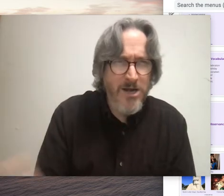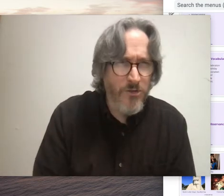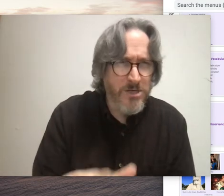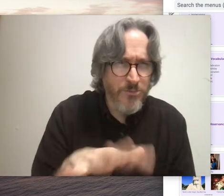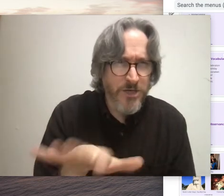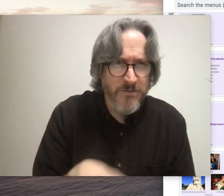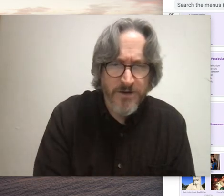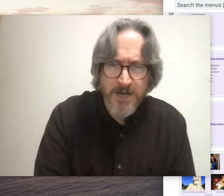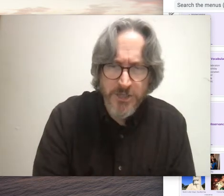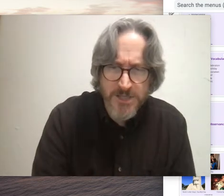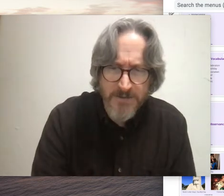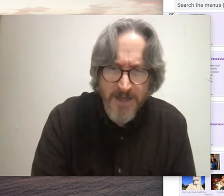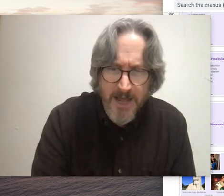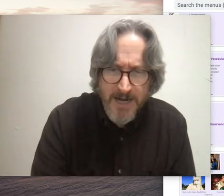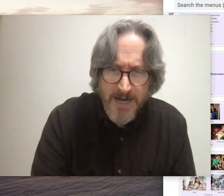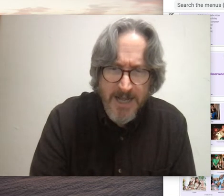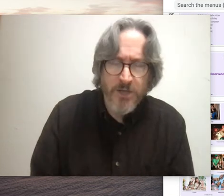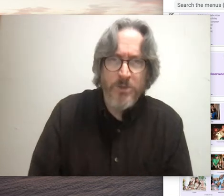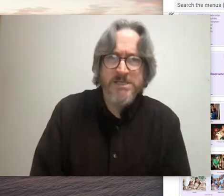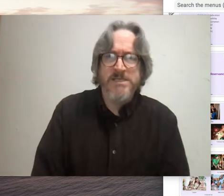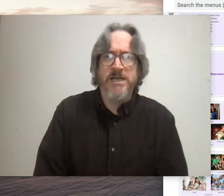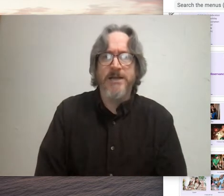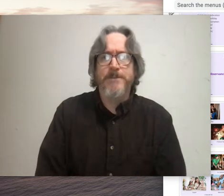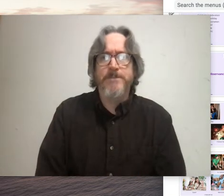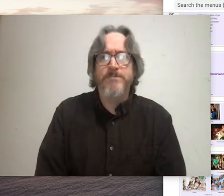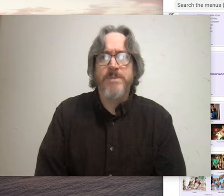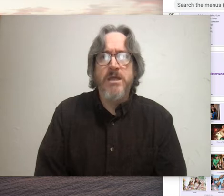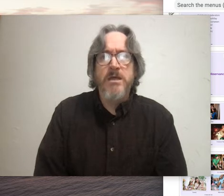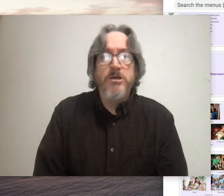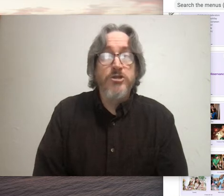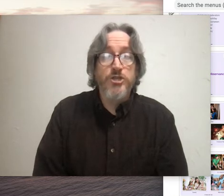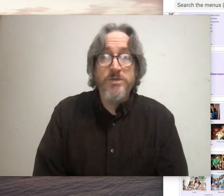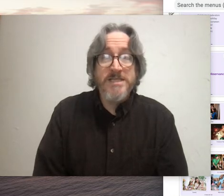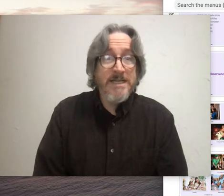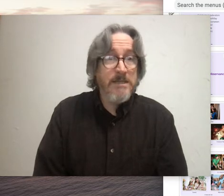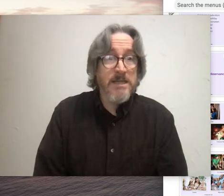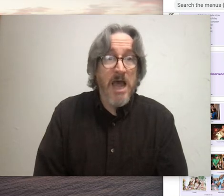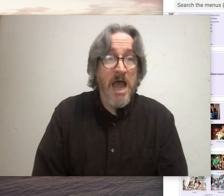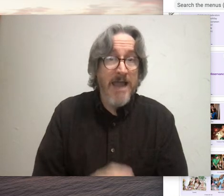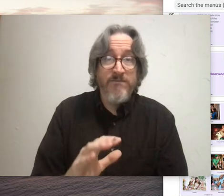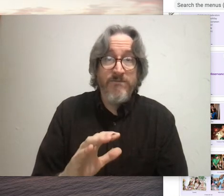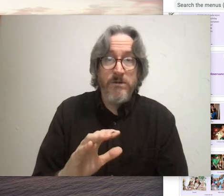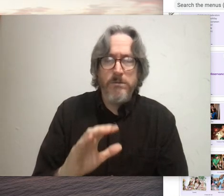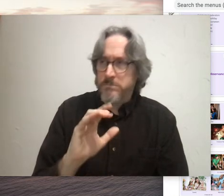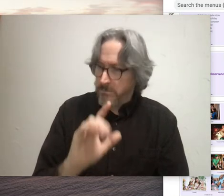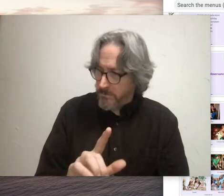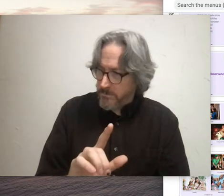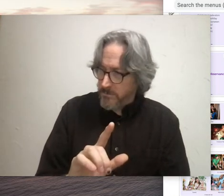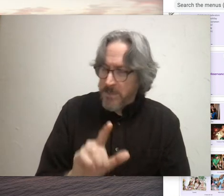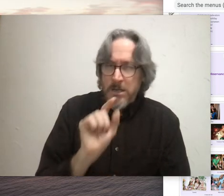And I know there are some regional variations on that. Again, take a look at what's the sign. Juneteenth, I've